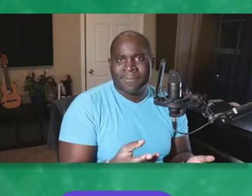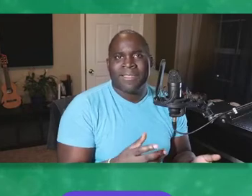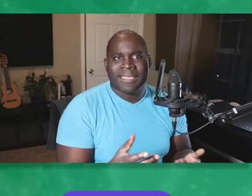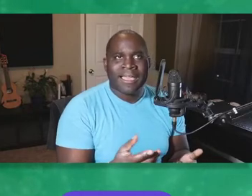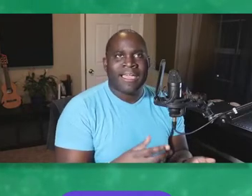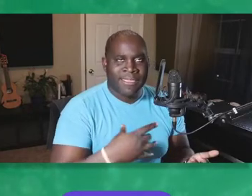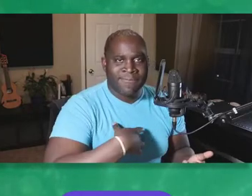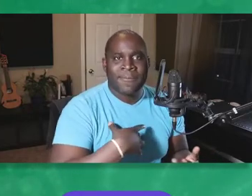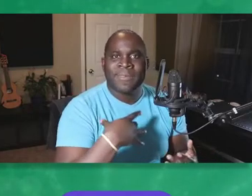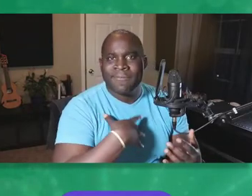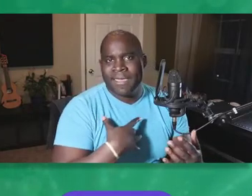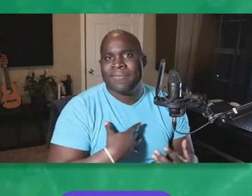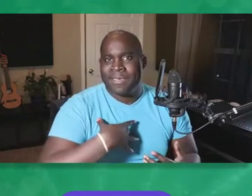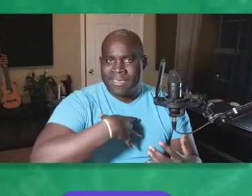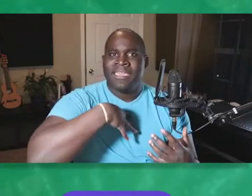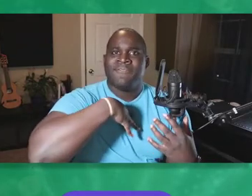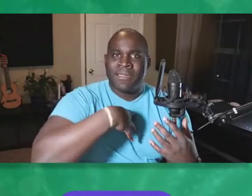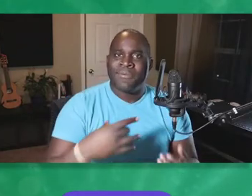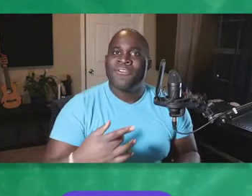means. Like